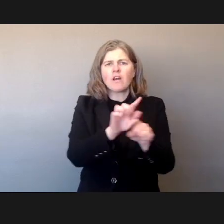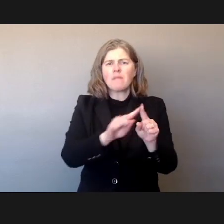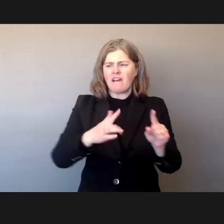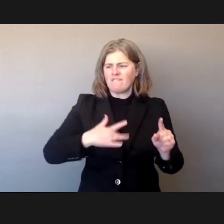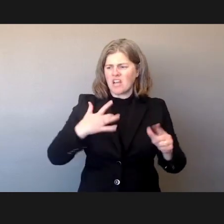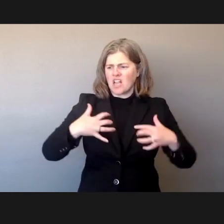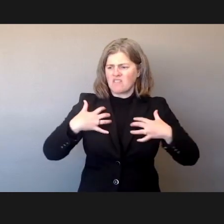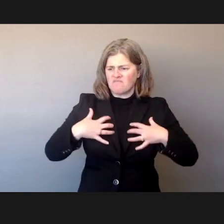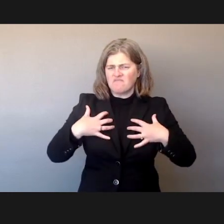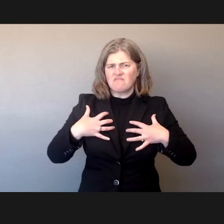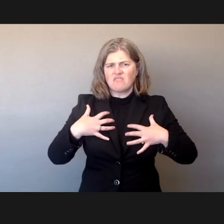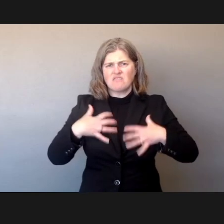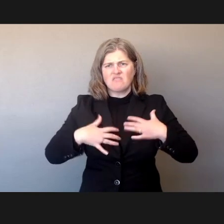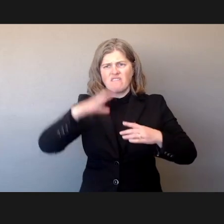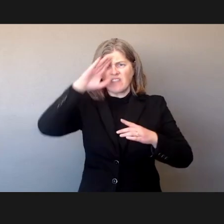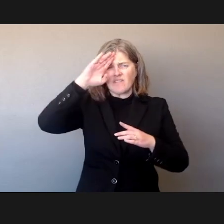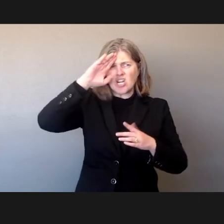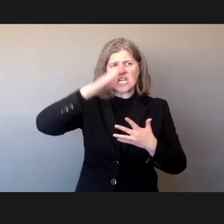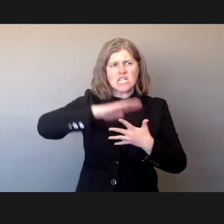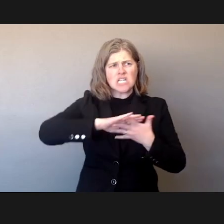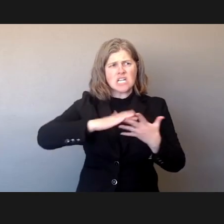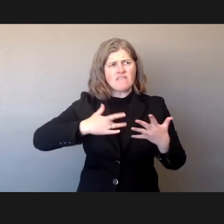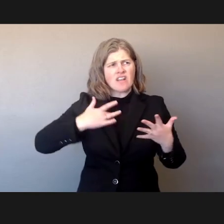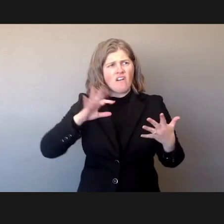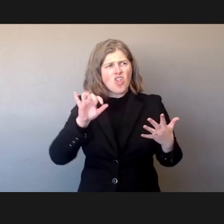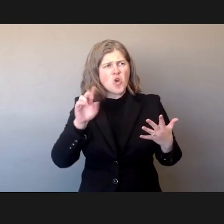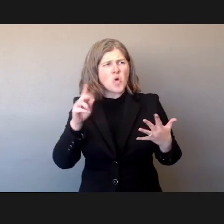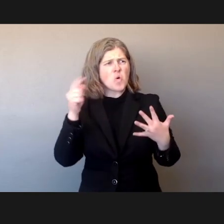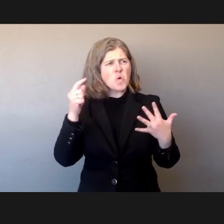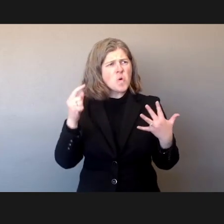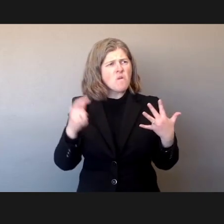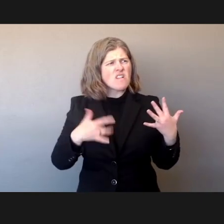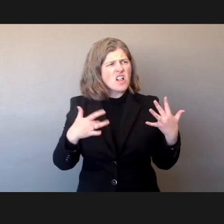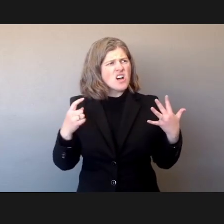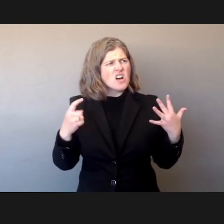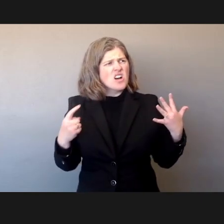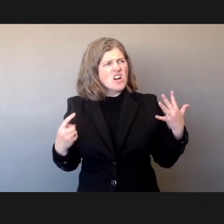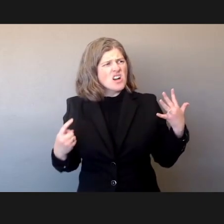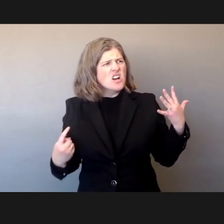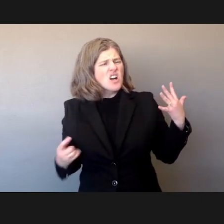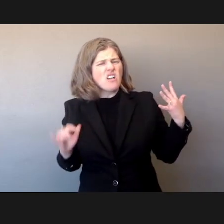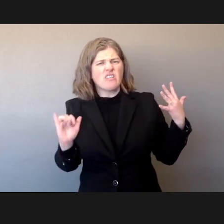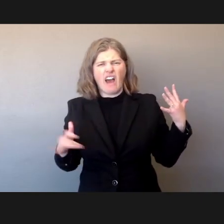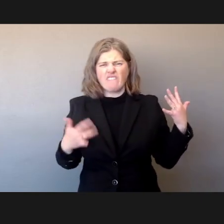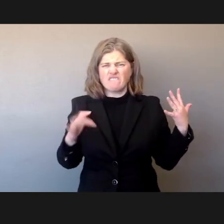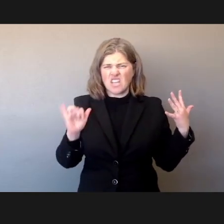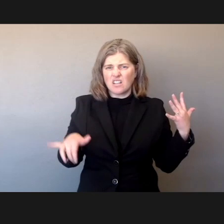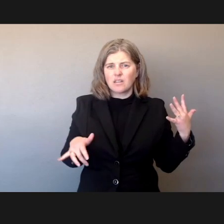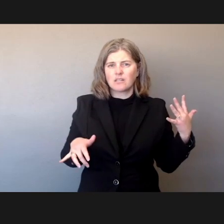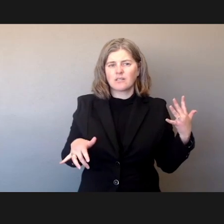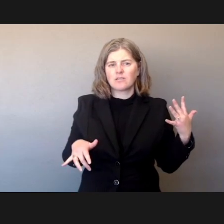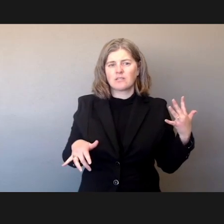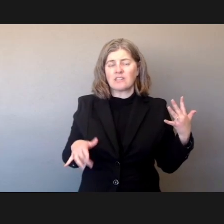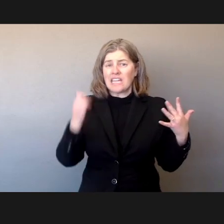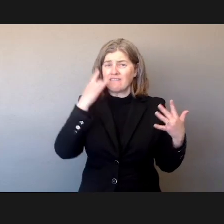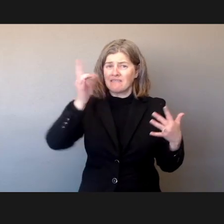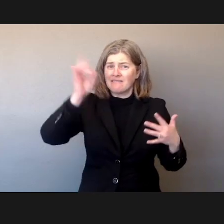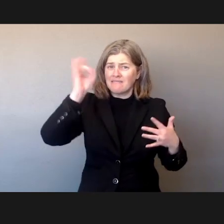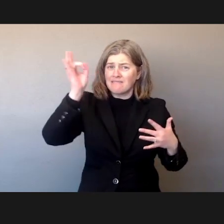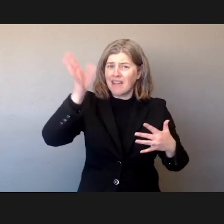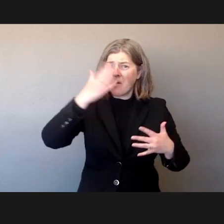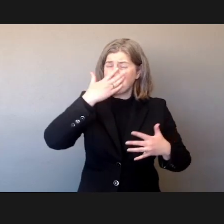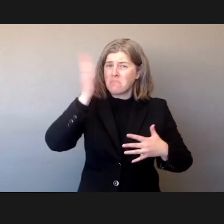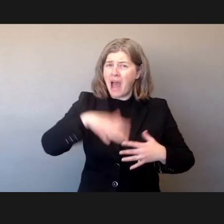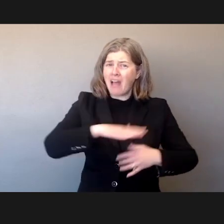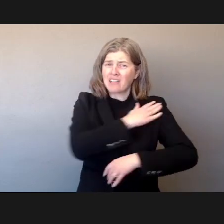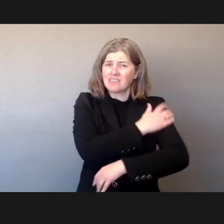low-grade fever, flu-like syndrome, things like that, really badly sore arm, like you